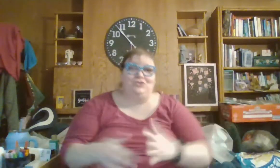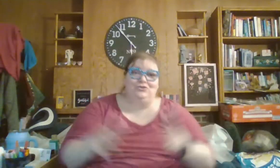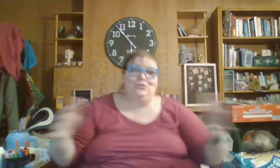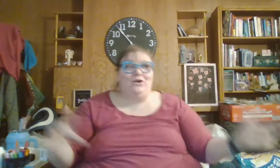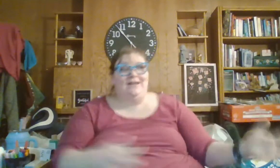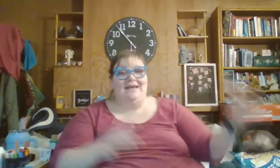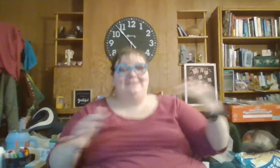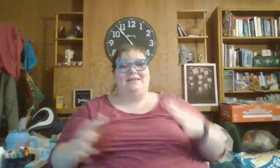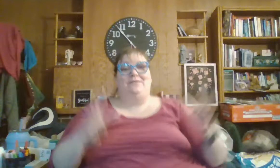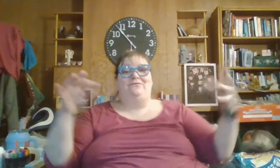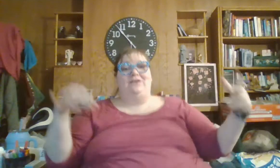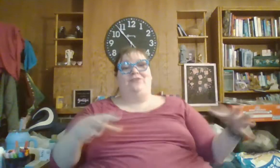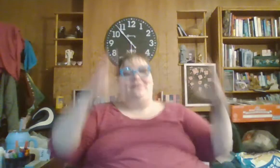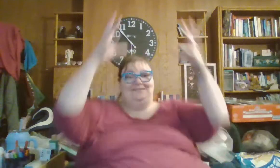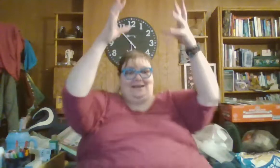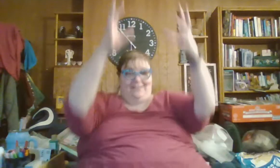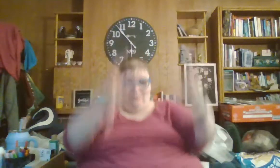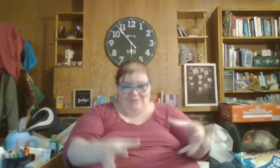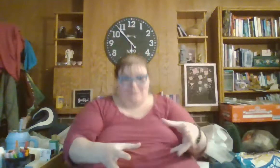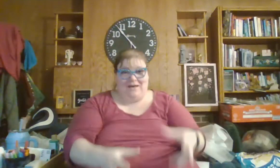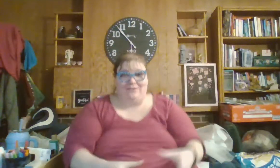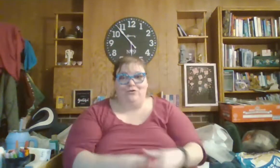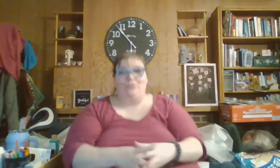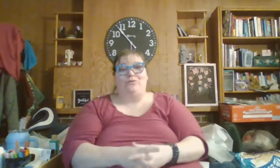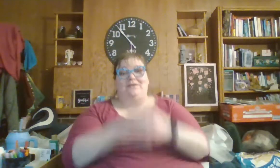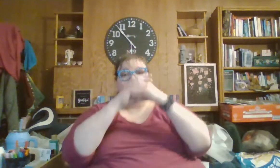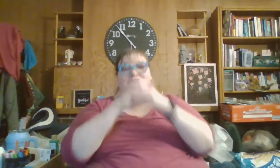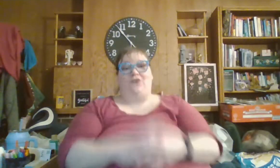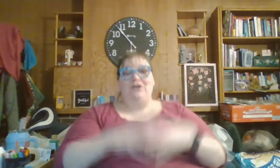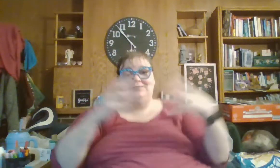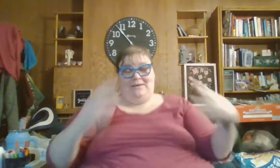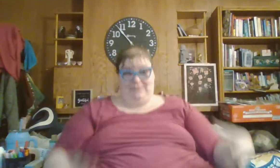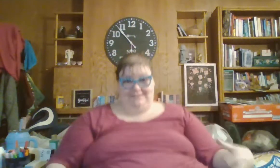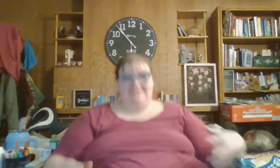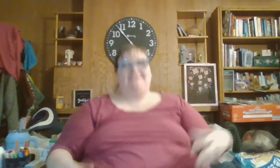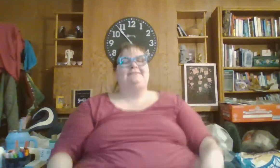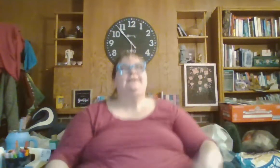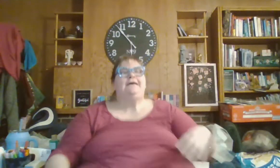to organize them and figure out exactly what the path forward was as far as my business.